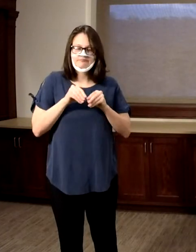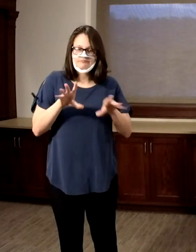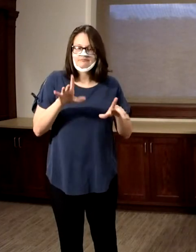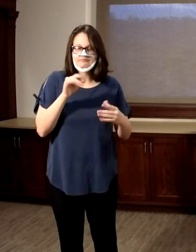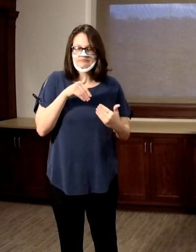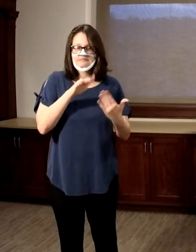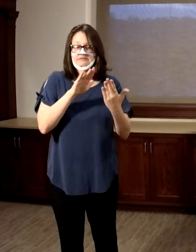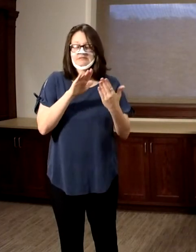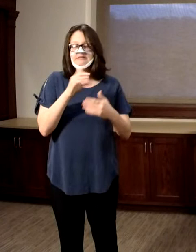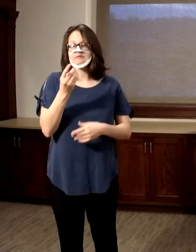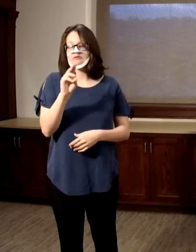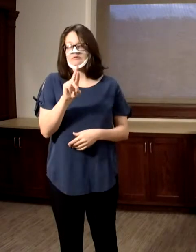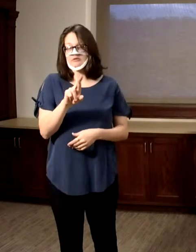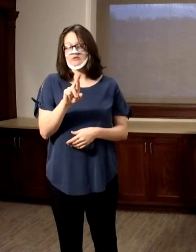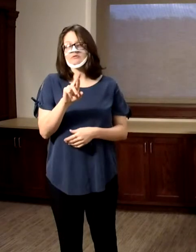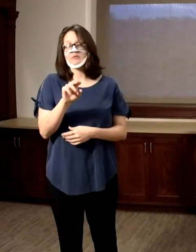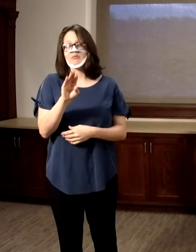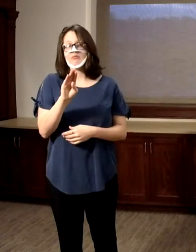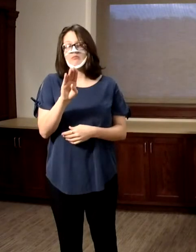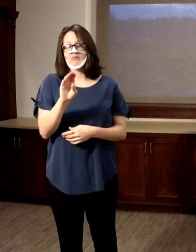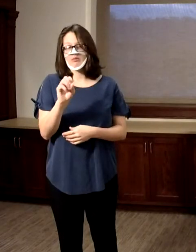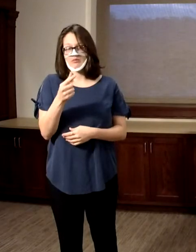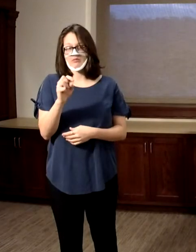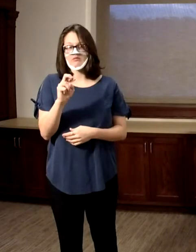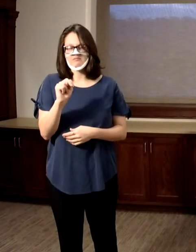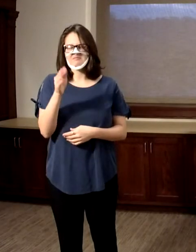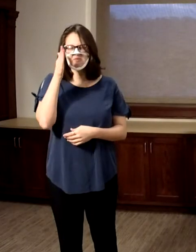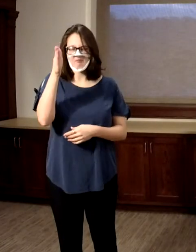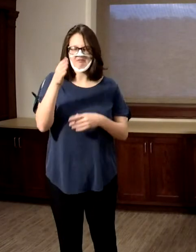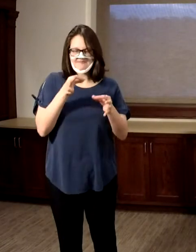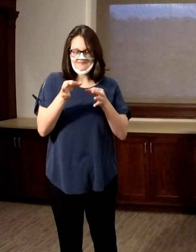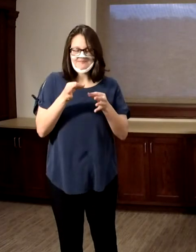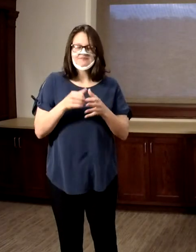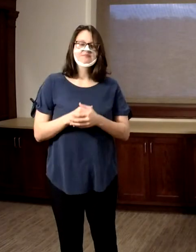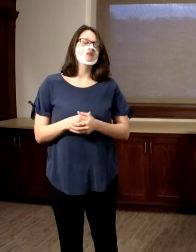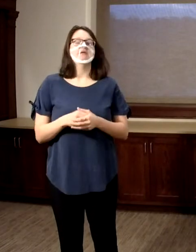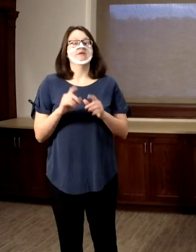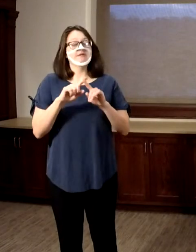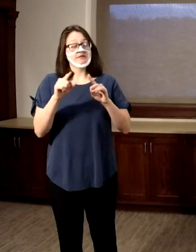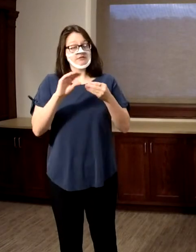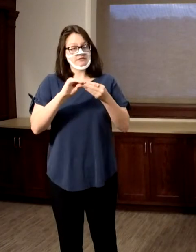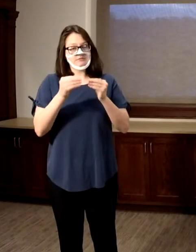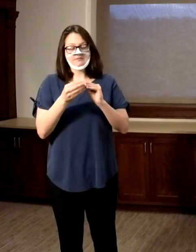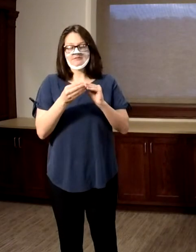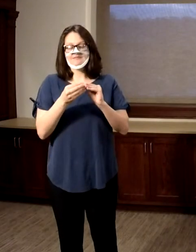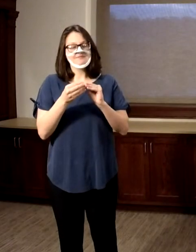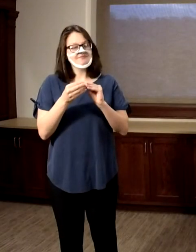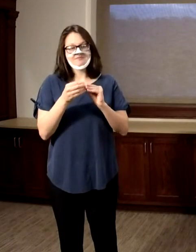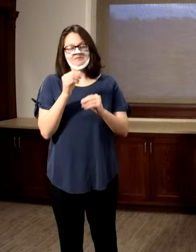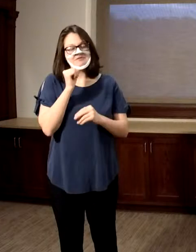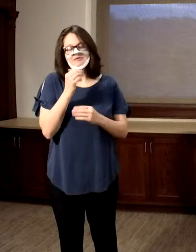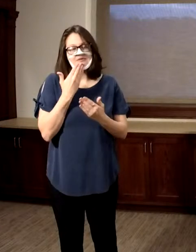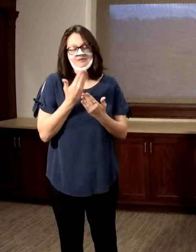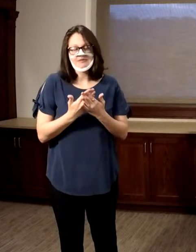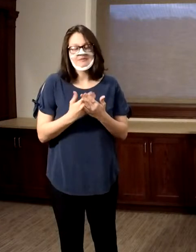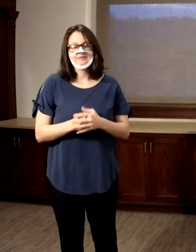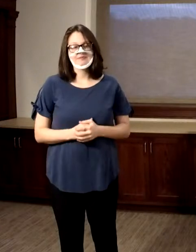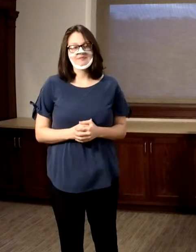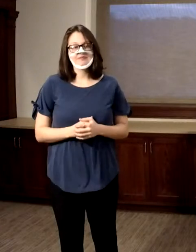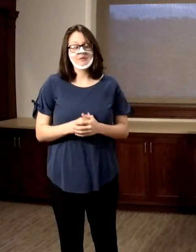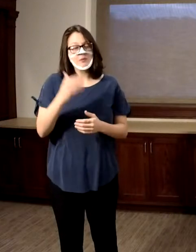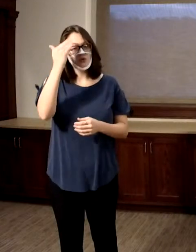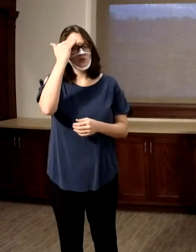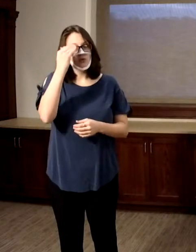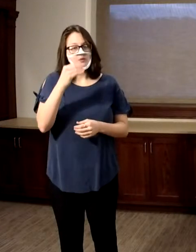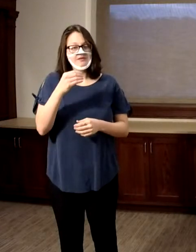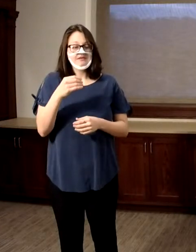talk about that more in detail when she comes up. But these numbers are not good. We know the